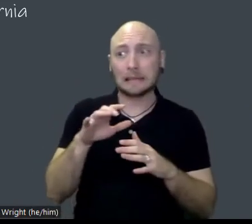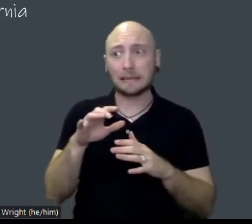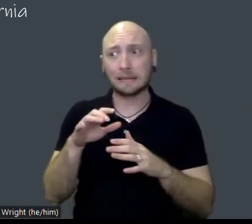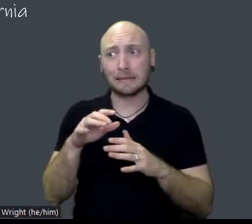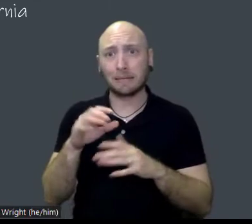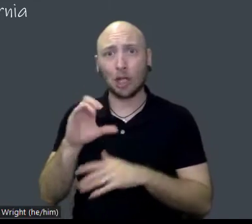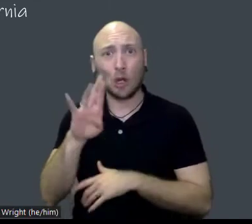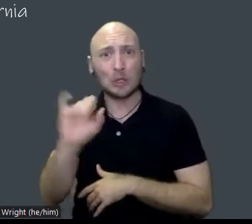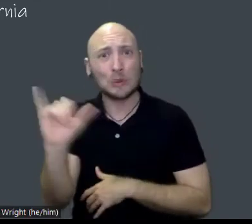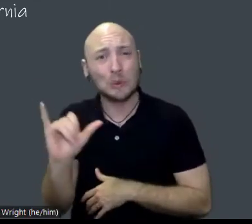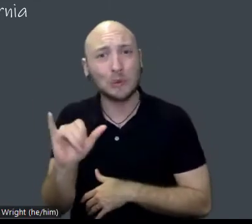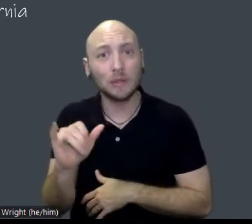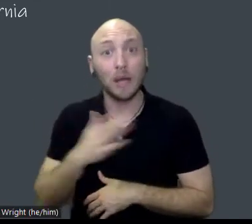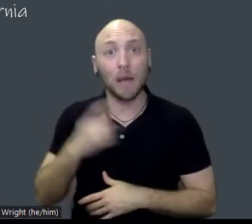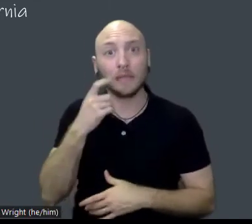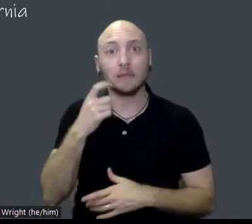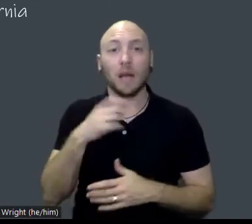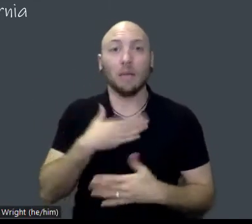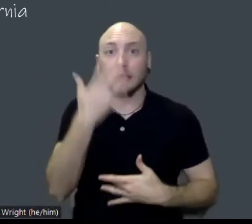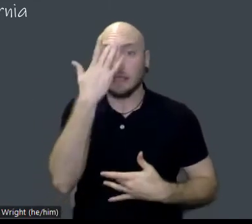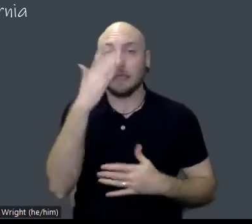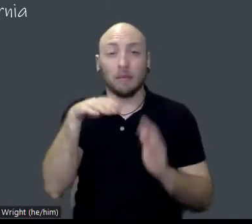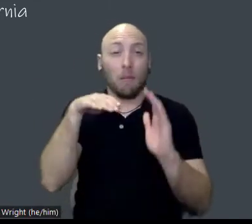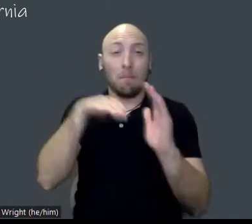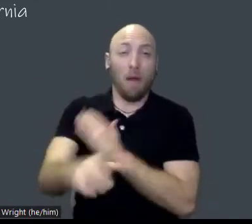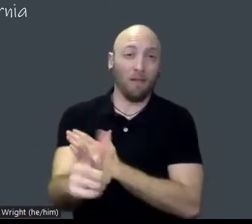nature of this disease very, very fast. My